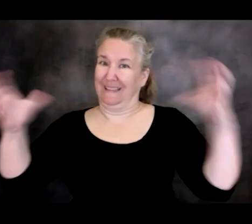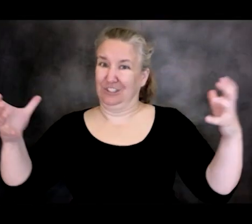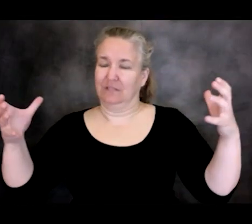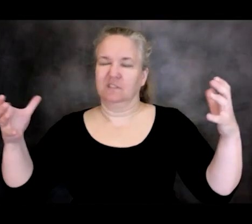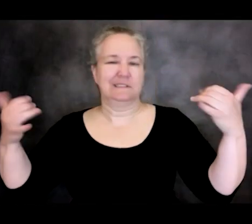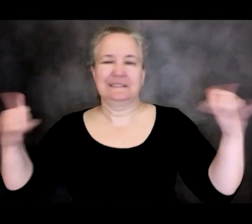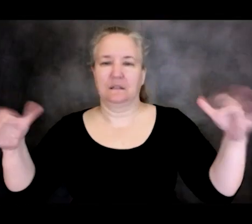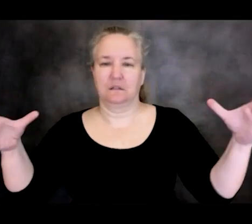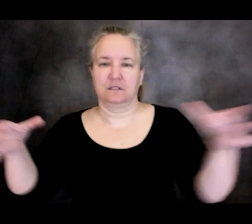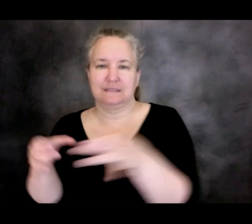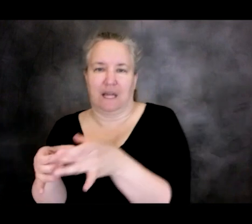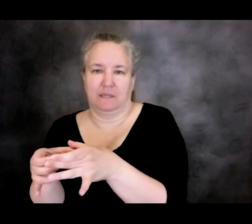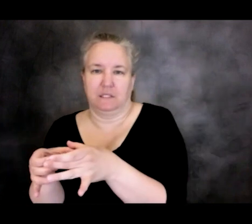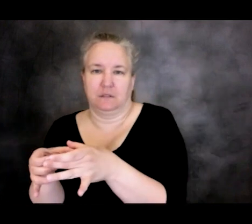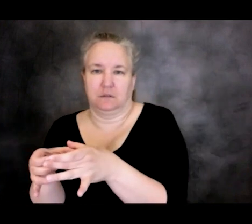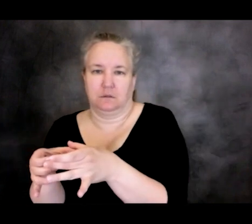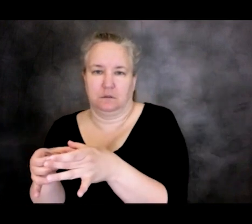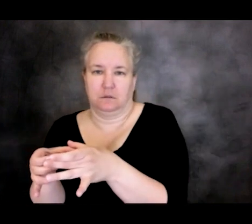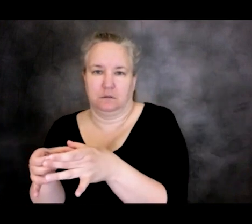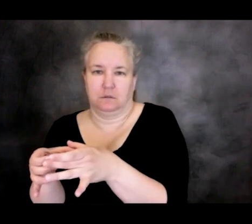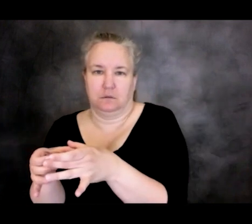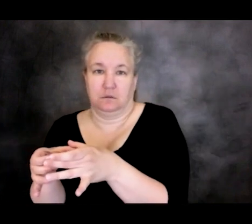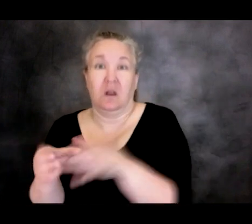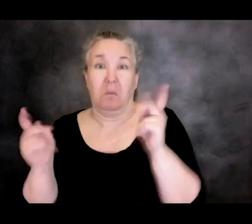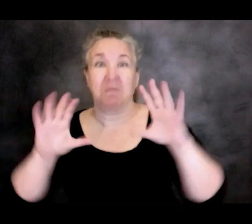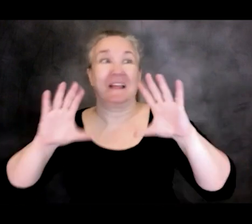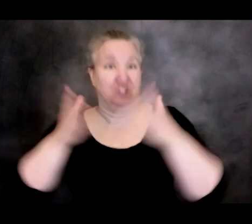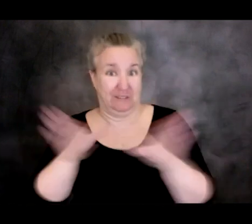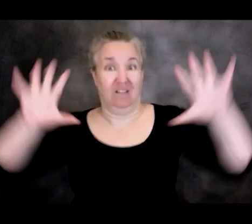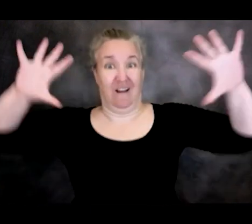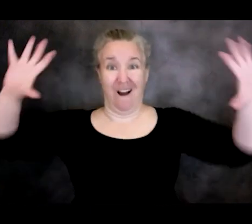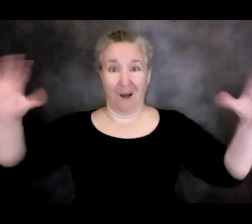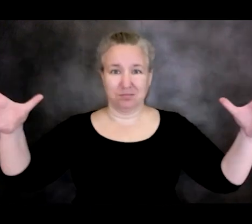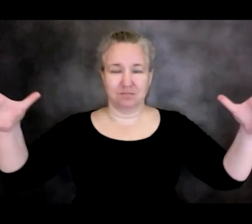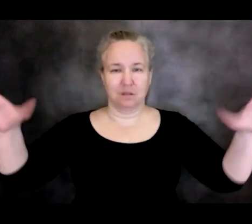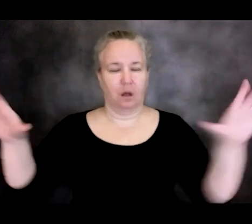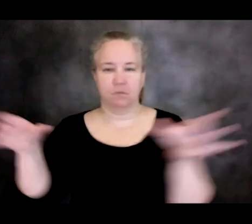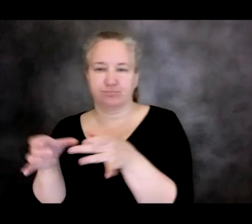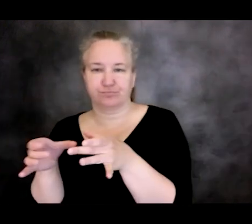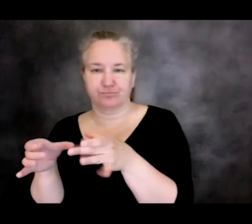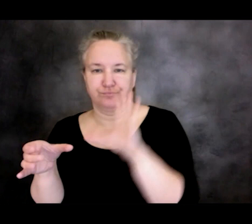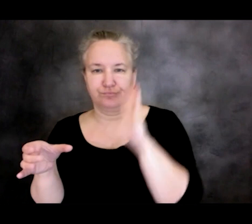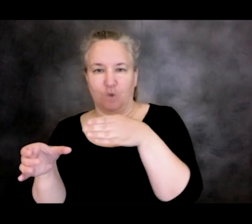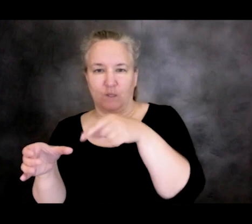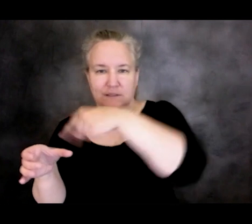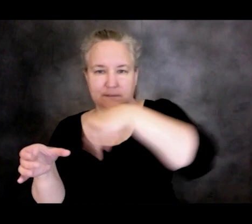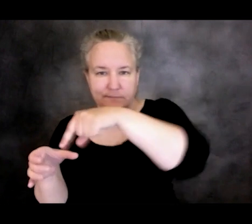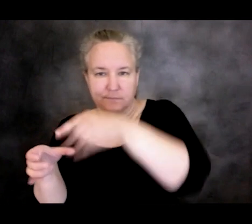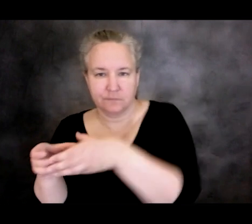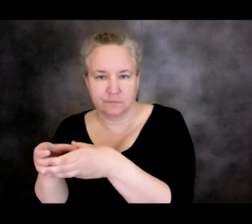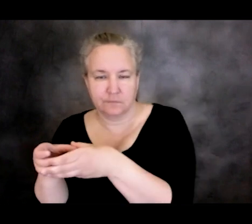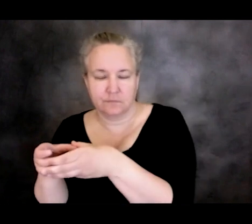segment, and a much smaller segment of a population. You know, we're talking